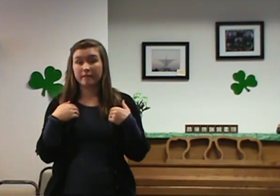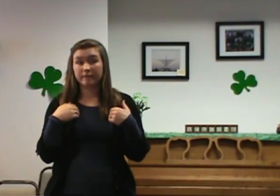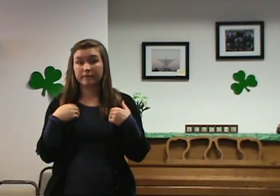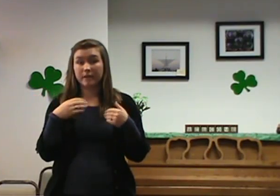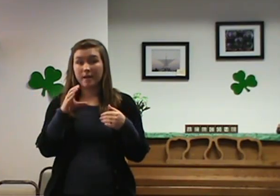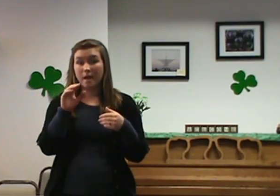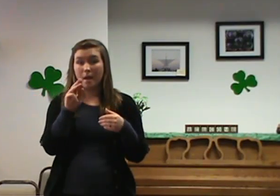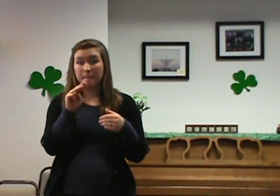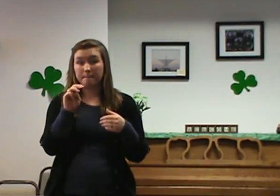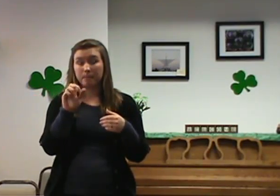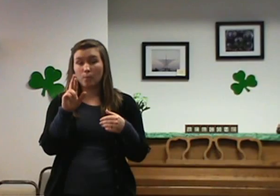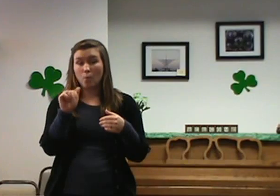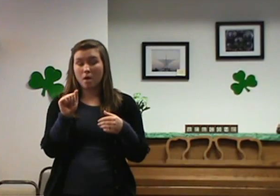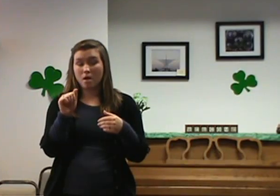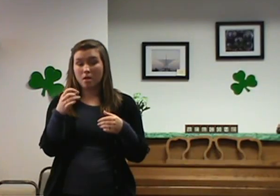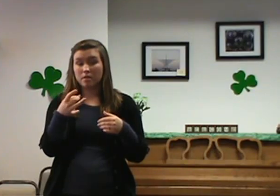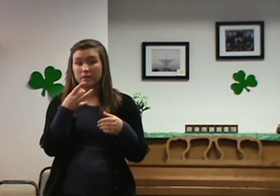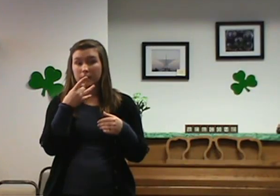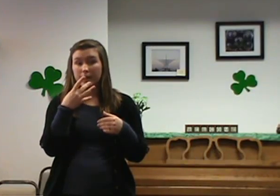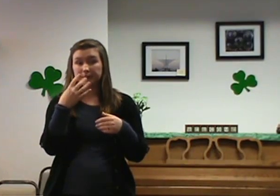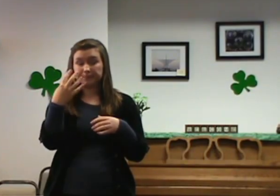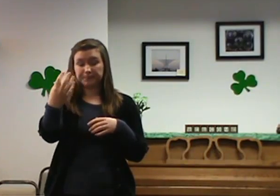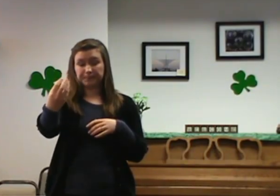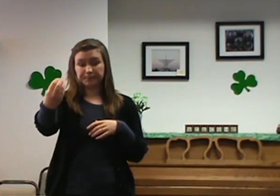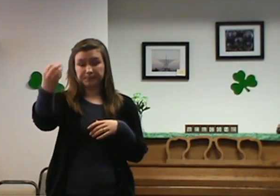on a dark background, if you turn the light on,